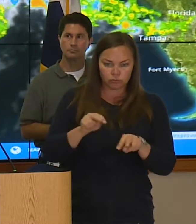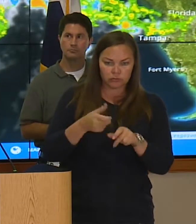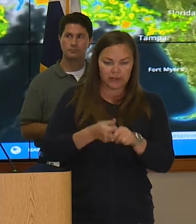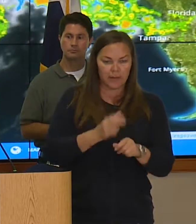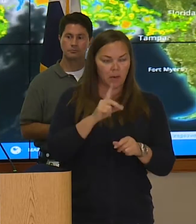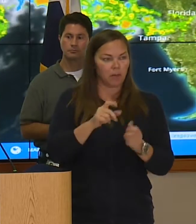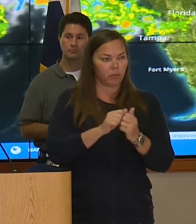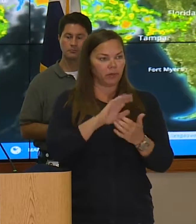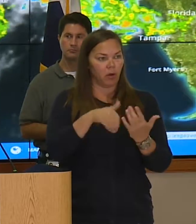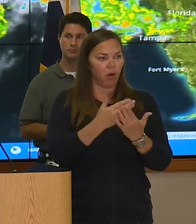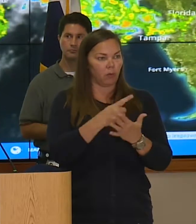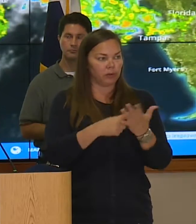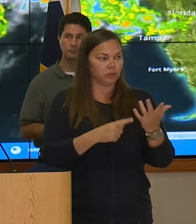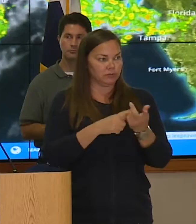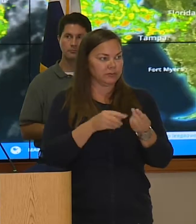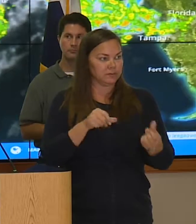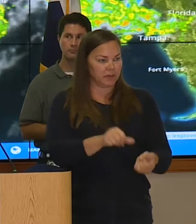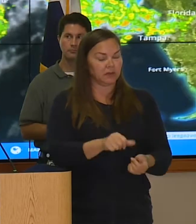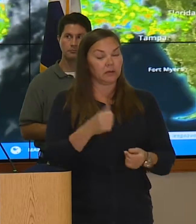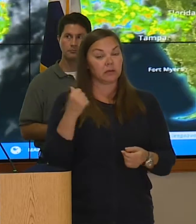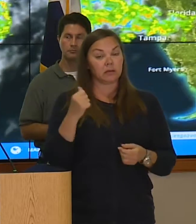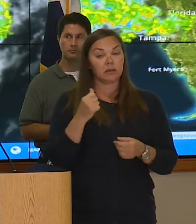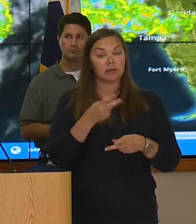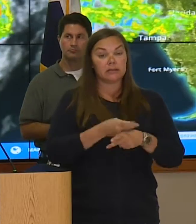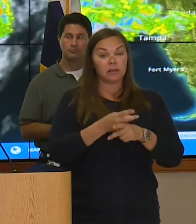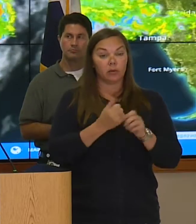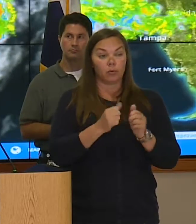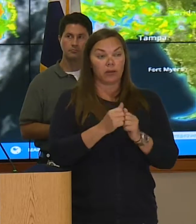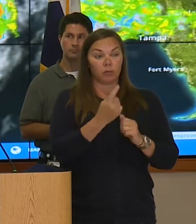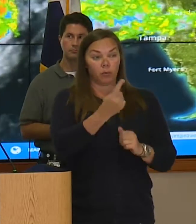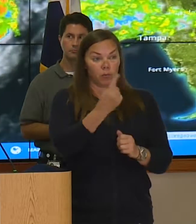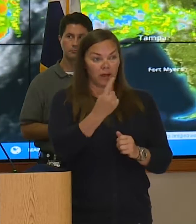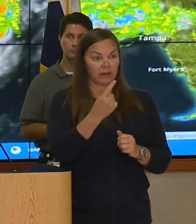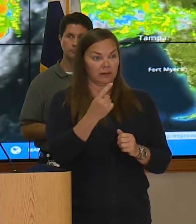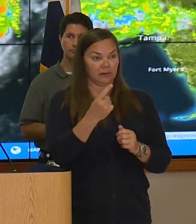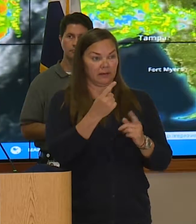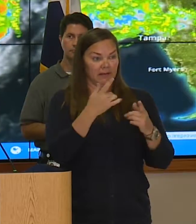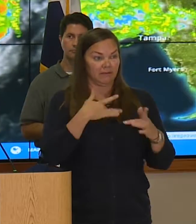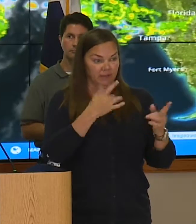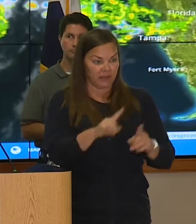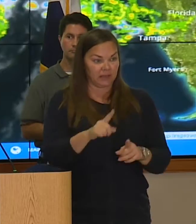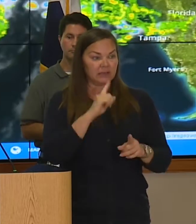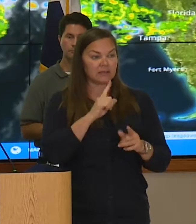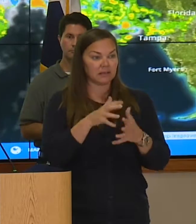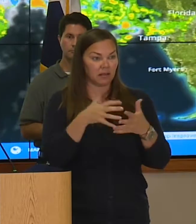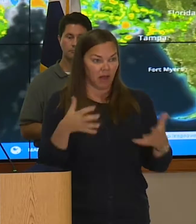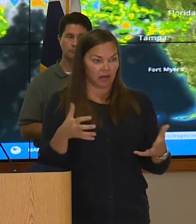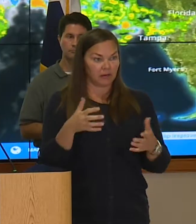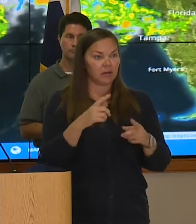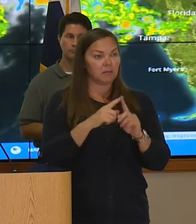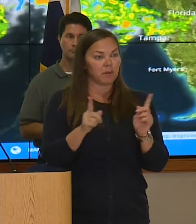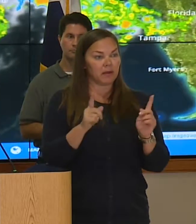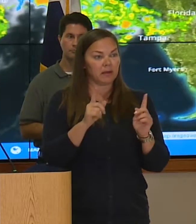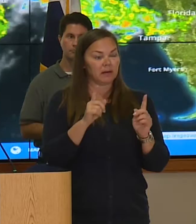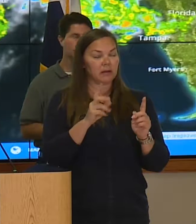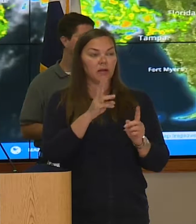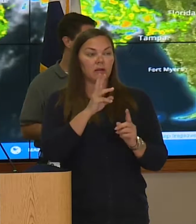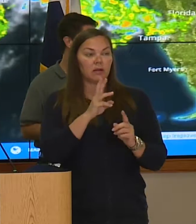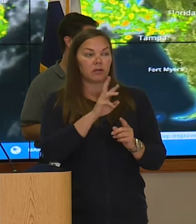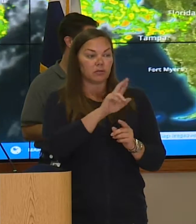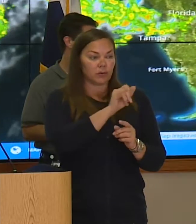with one of these events would be a lot, but dealing with the reservoir